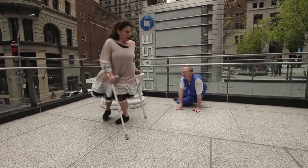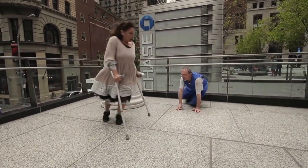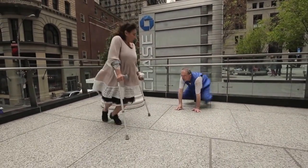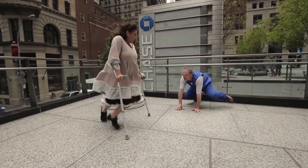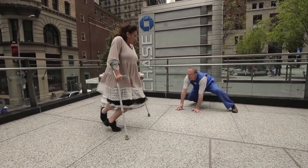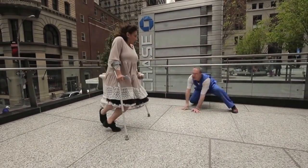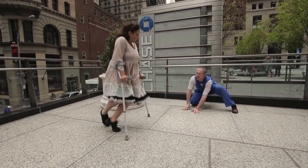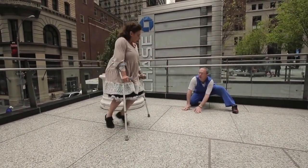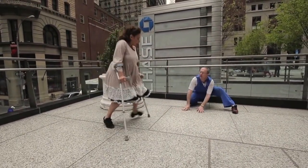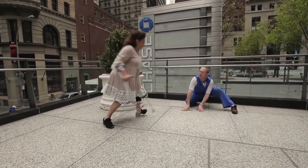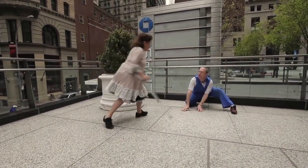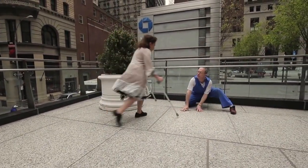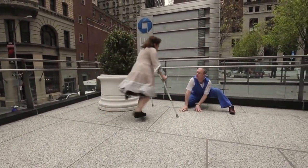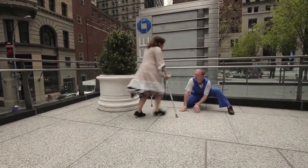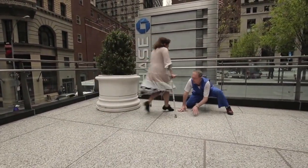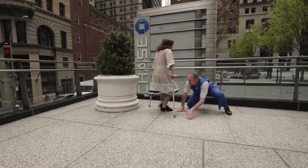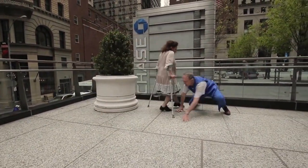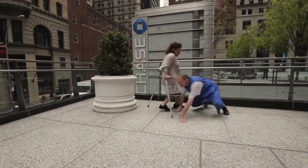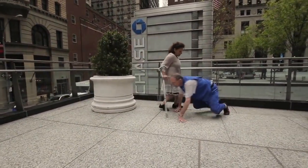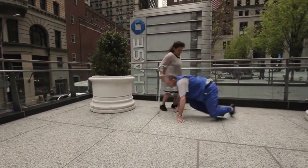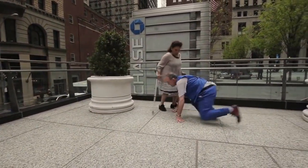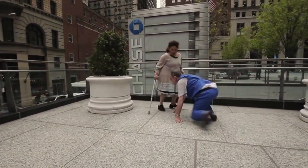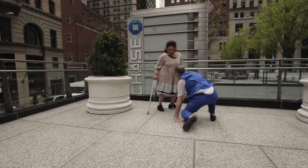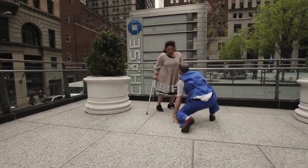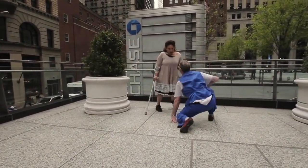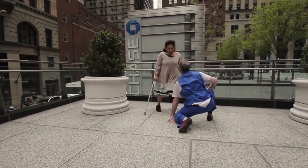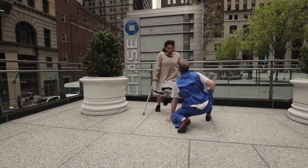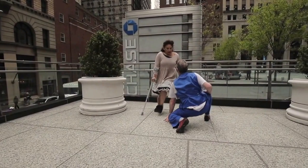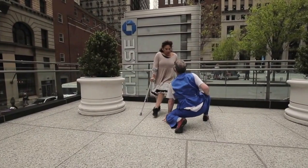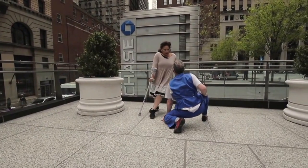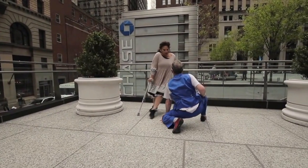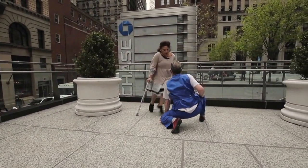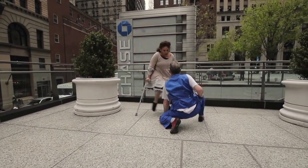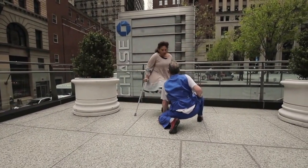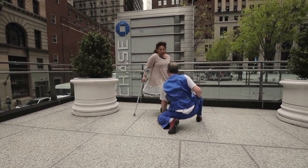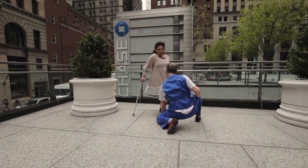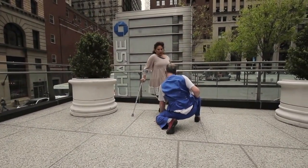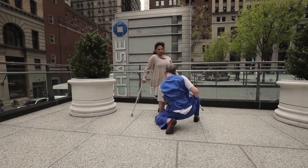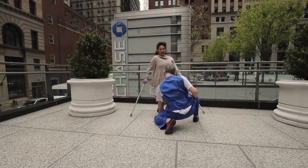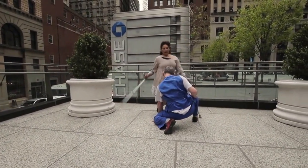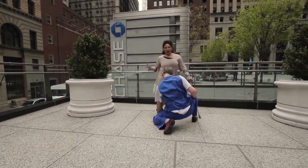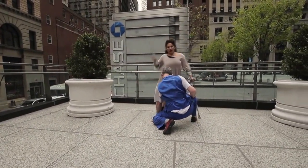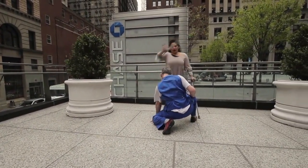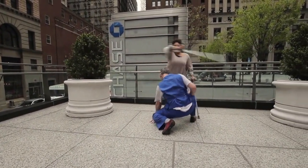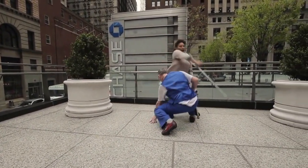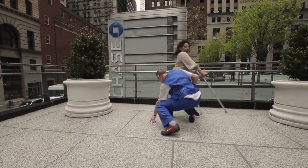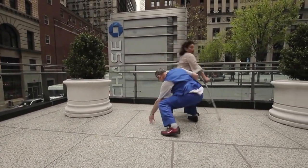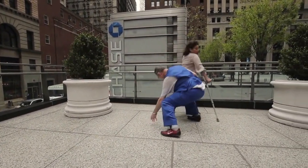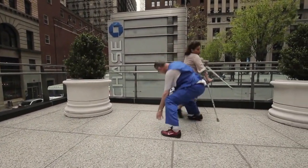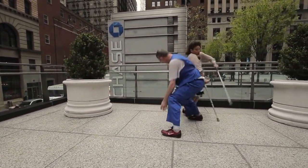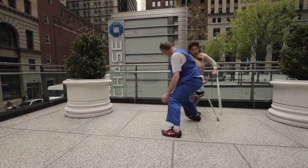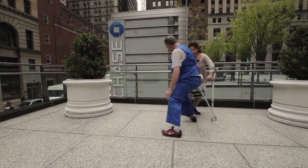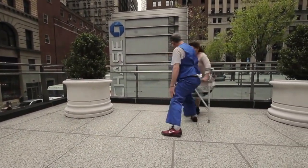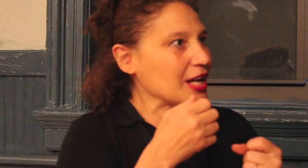Broken City is so inspirational because it forces the people